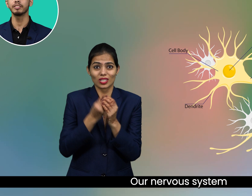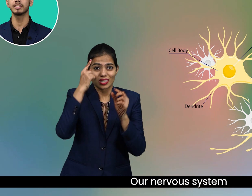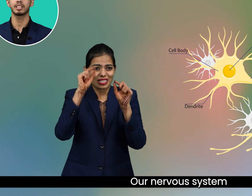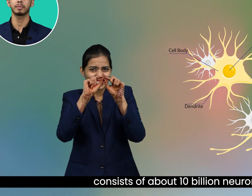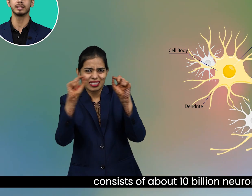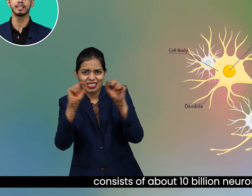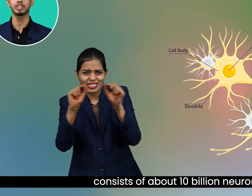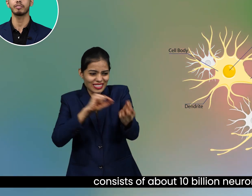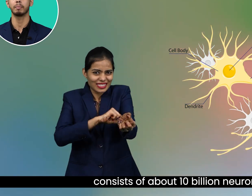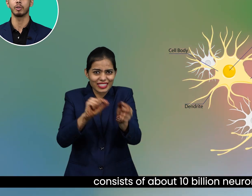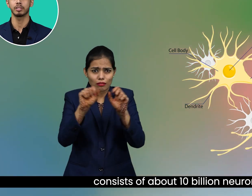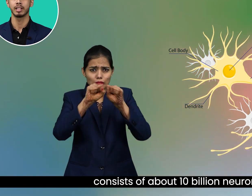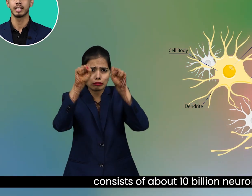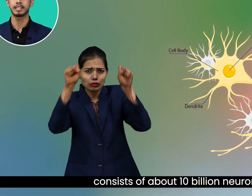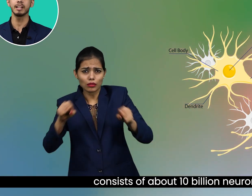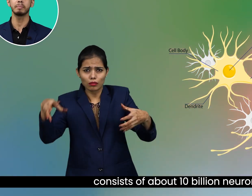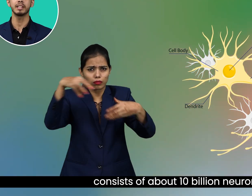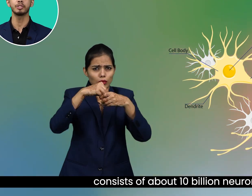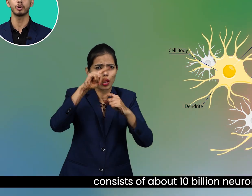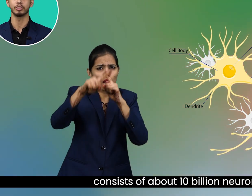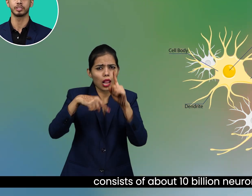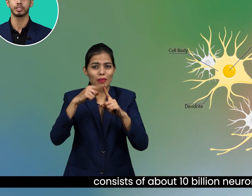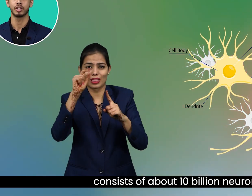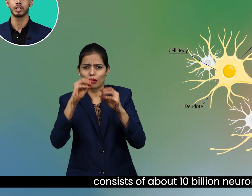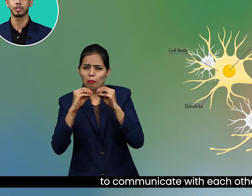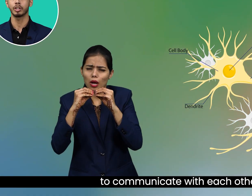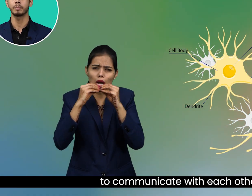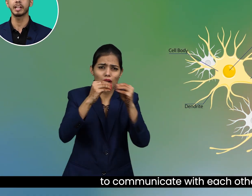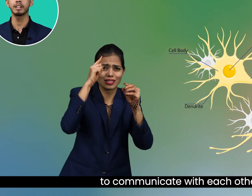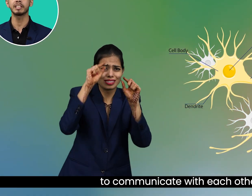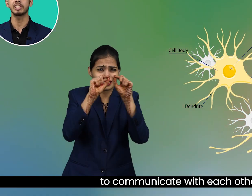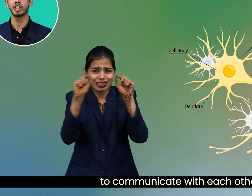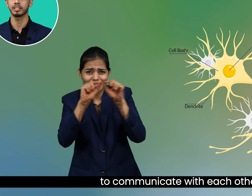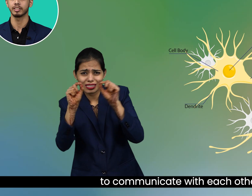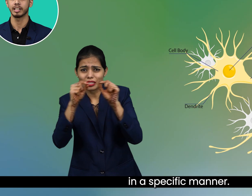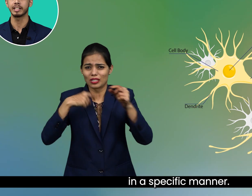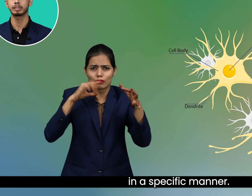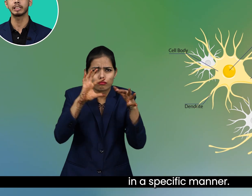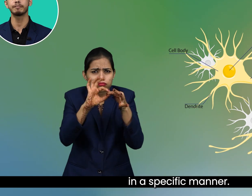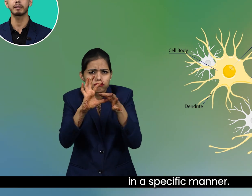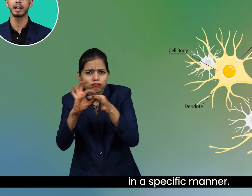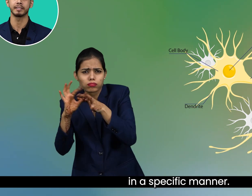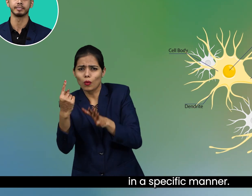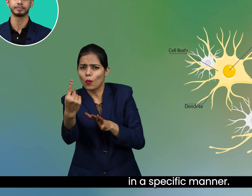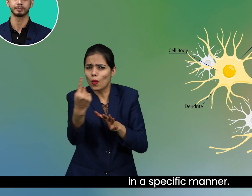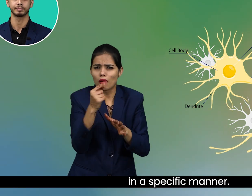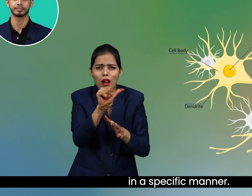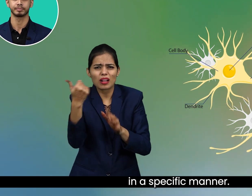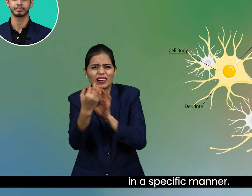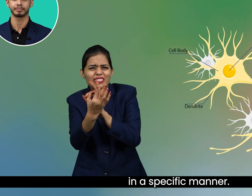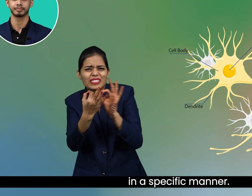Our nerve system consists of about 10 billion neurons to communicate with each other in a specific manner.